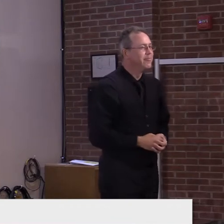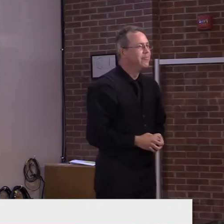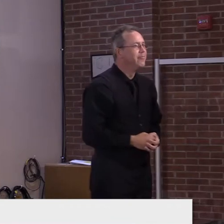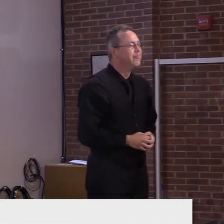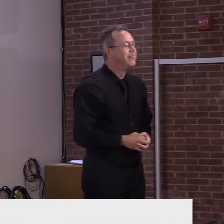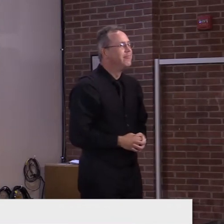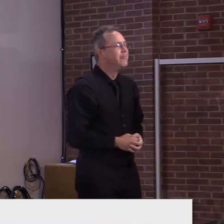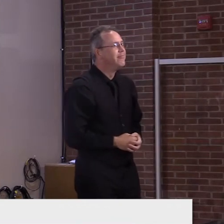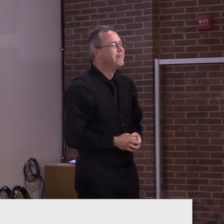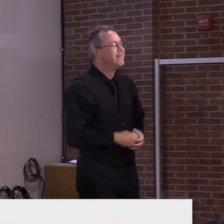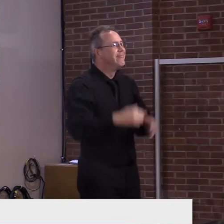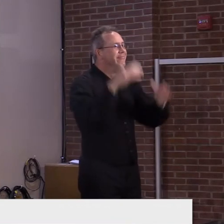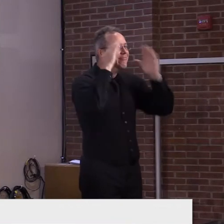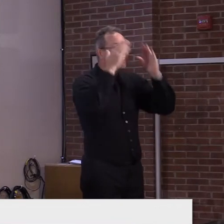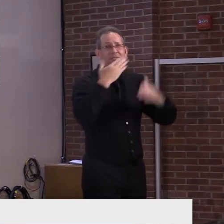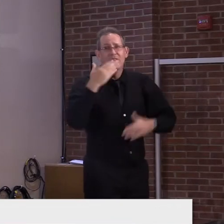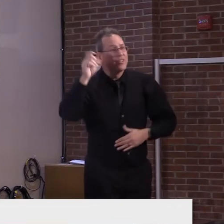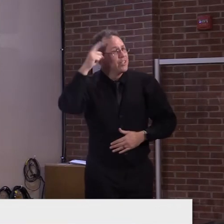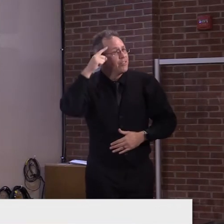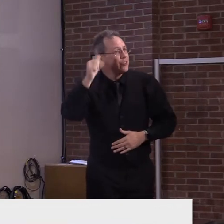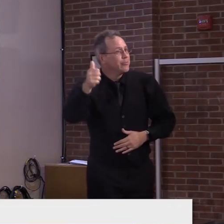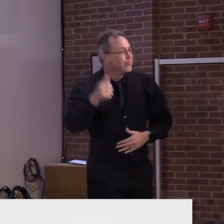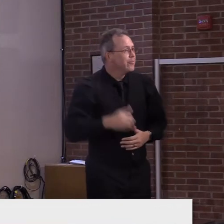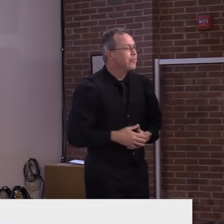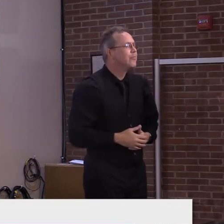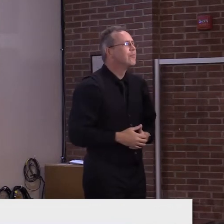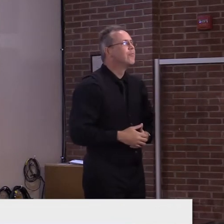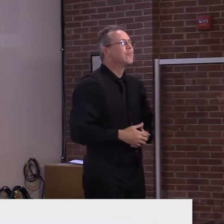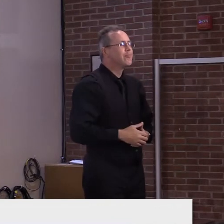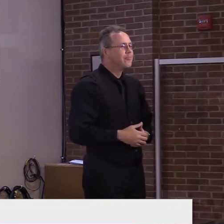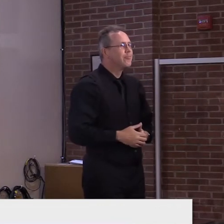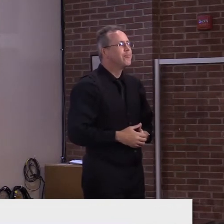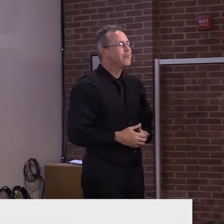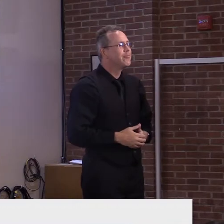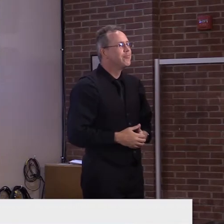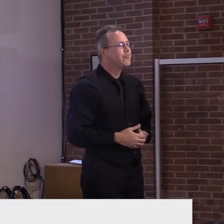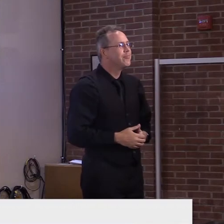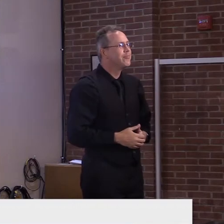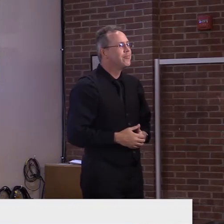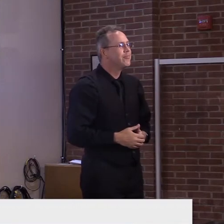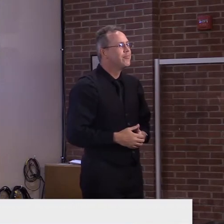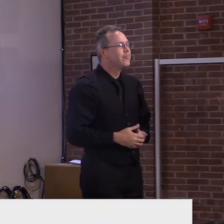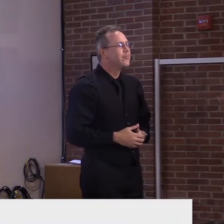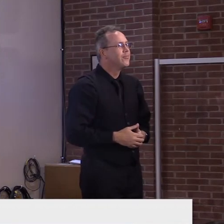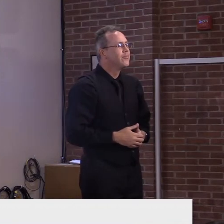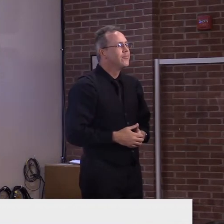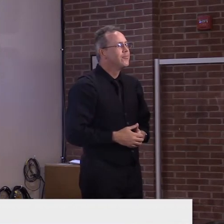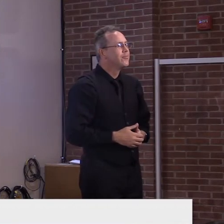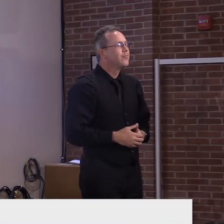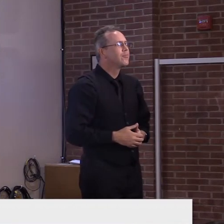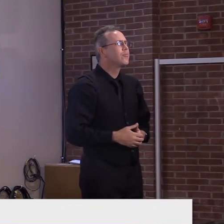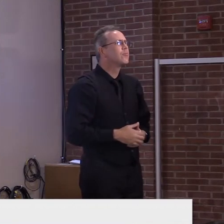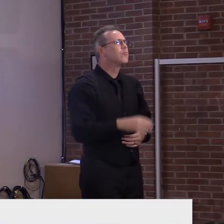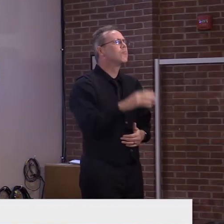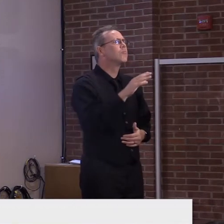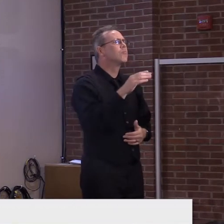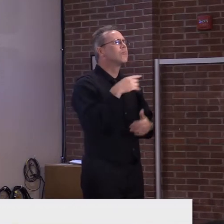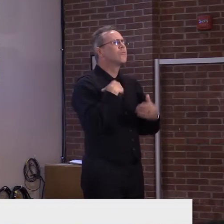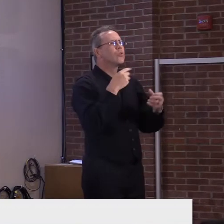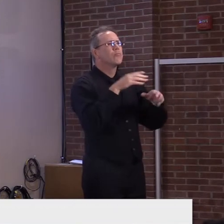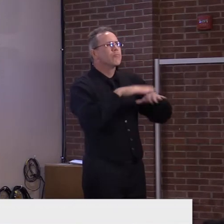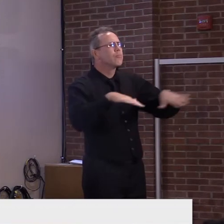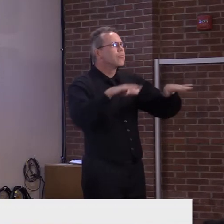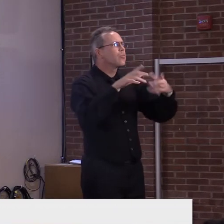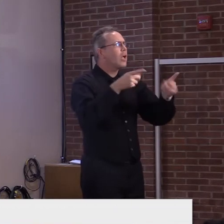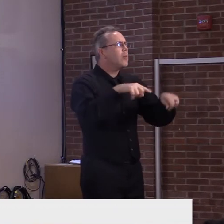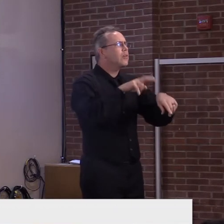Thank you very much, Governor, and good afternoon, everybody. Taking a look first at national cases, we see